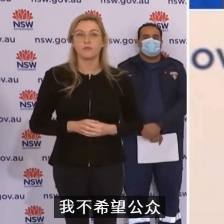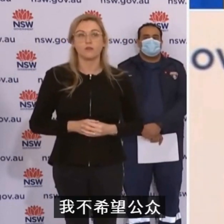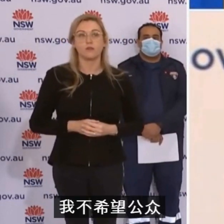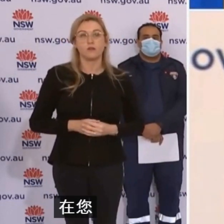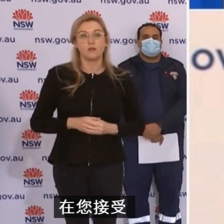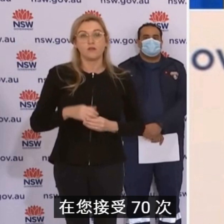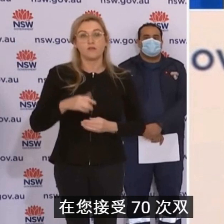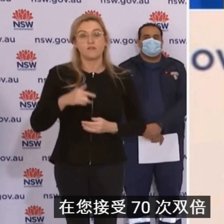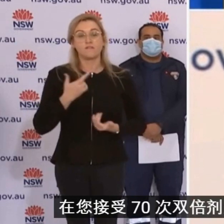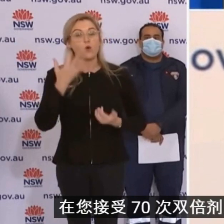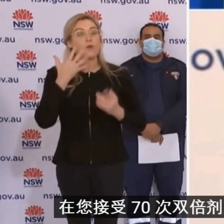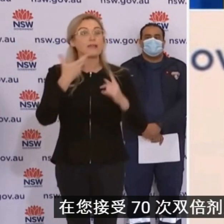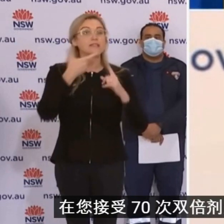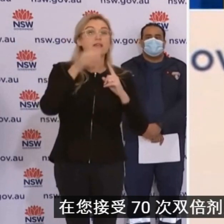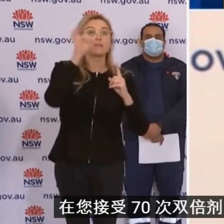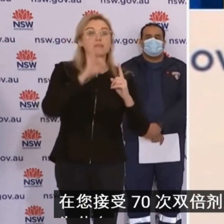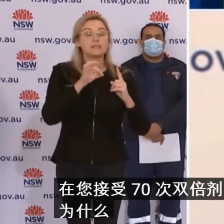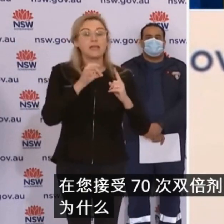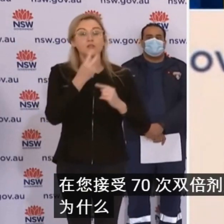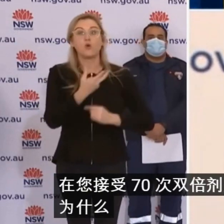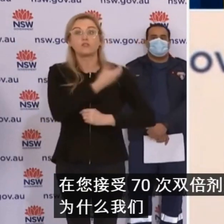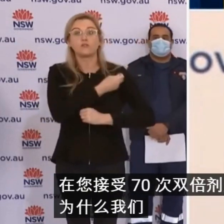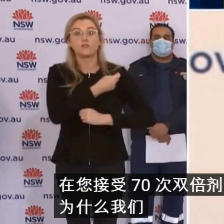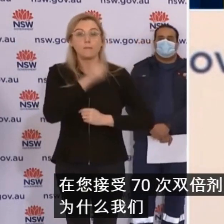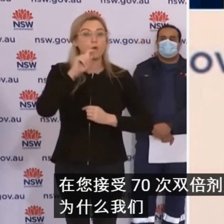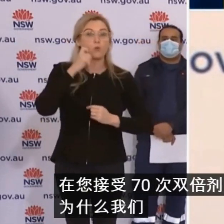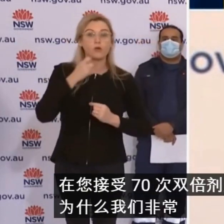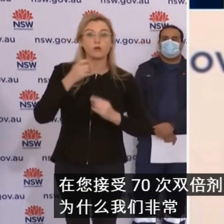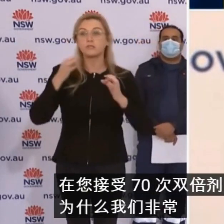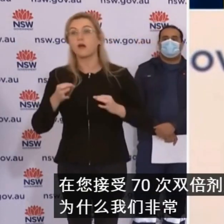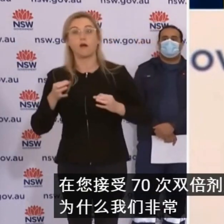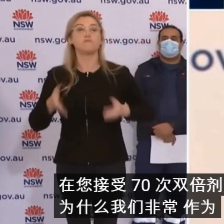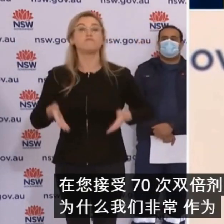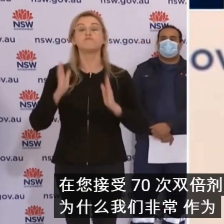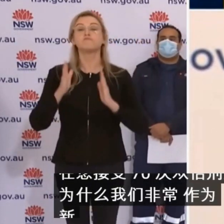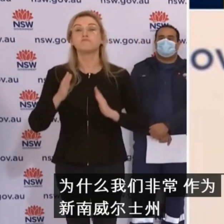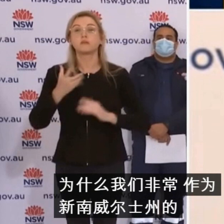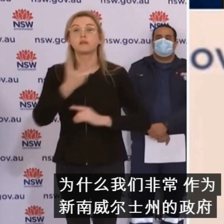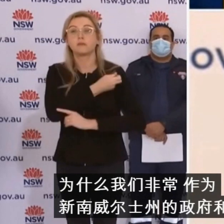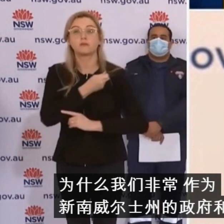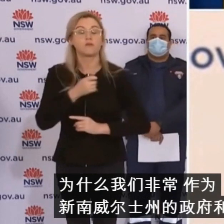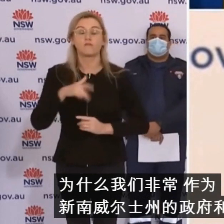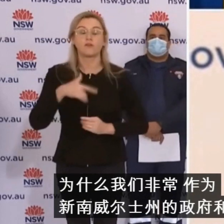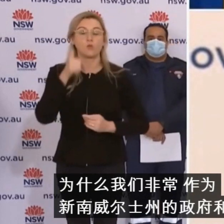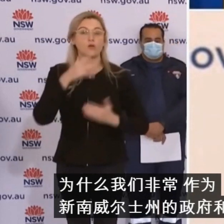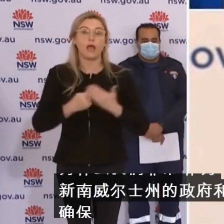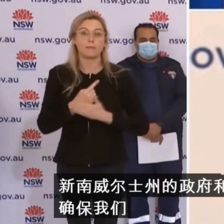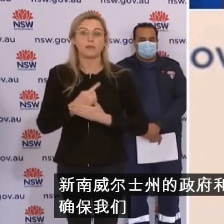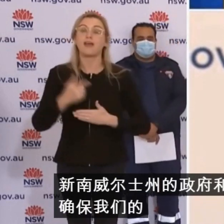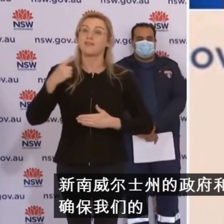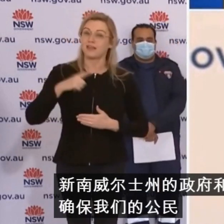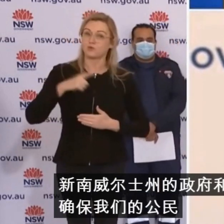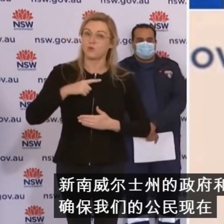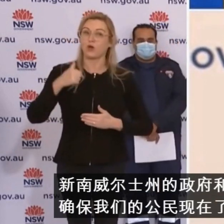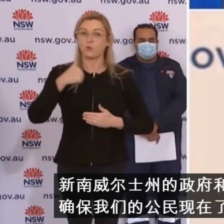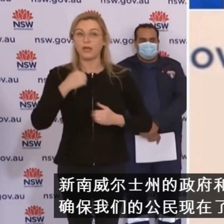change in mindset when we get to 70% double doses. That's why we're very keen as a government and as a team in New South Wales to make sure